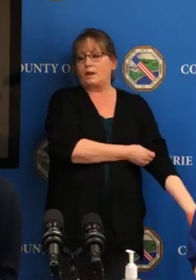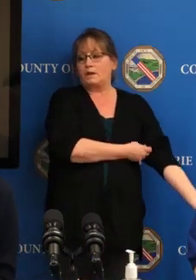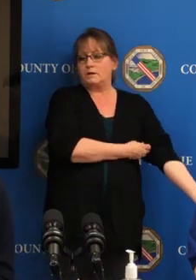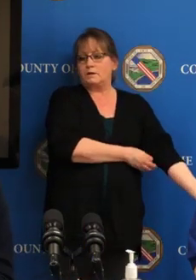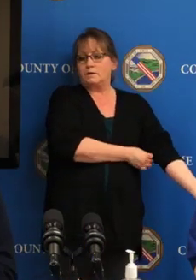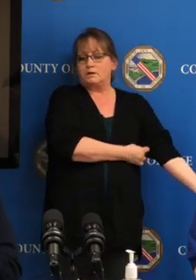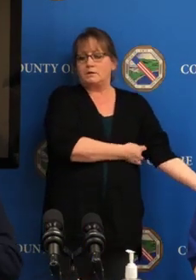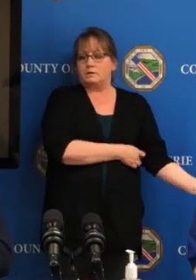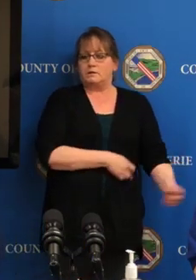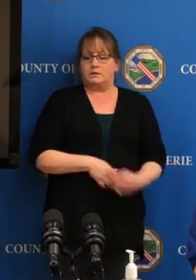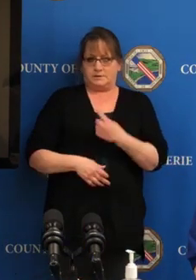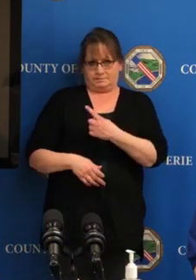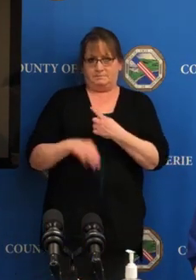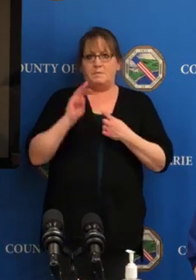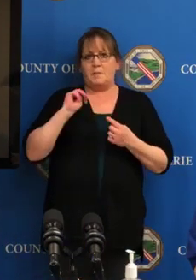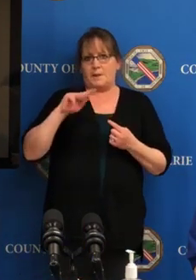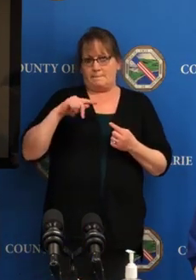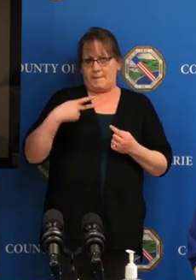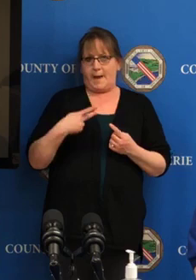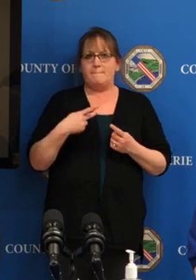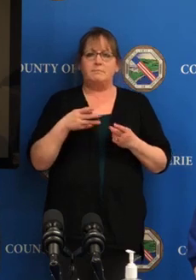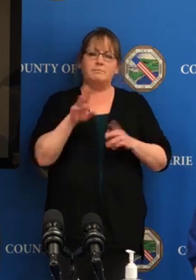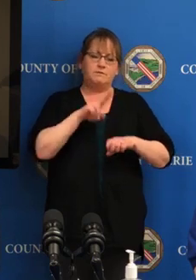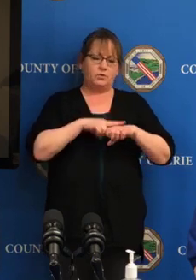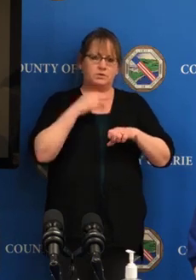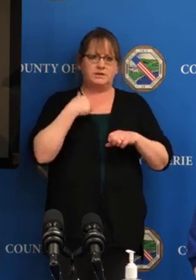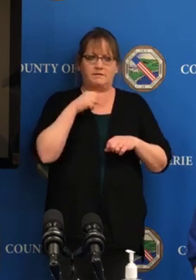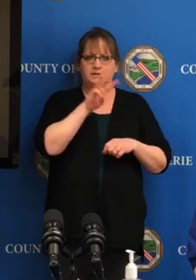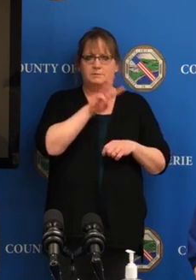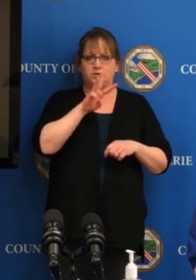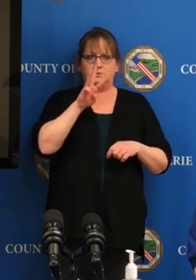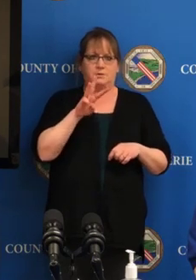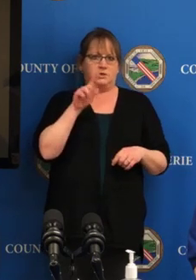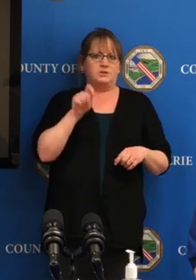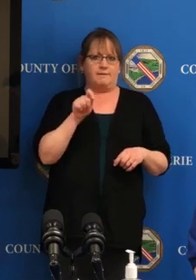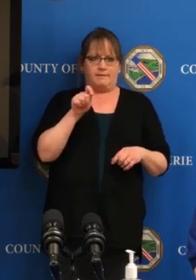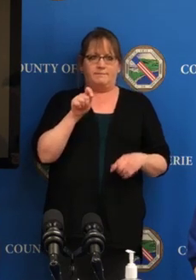The case mapping, we of course have the COVID map at